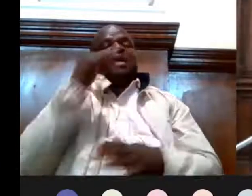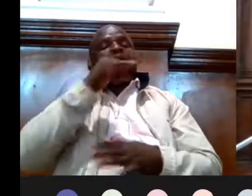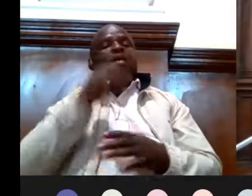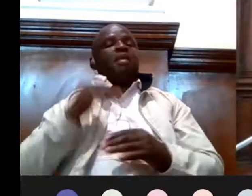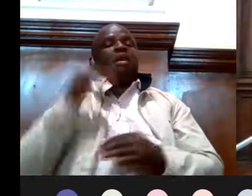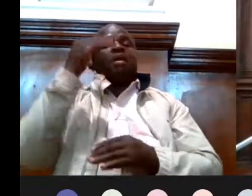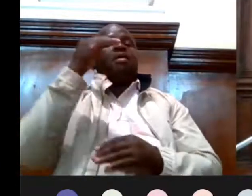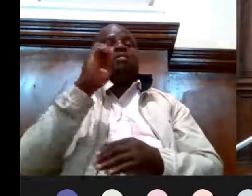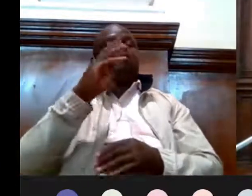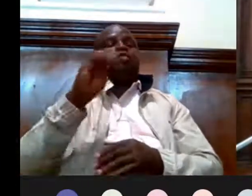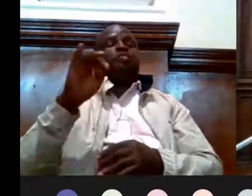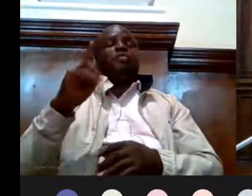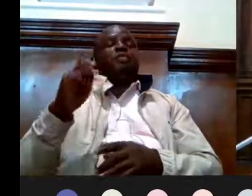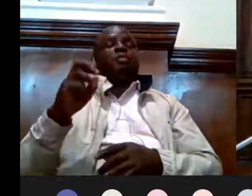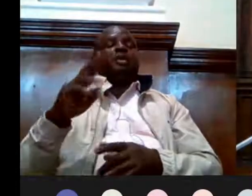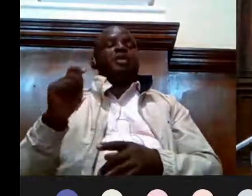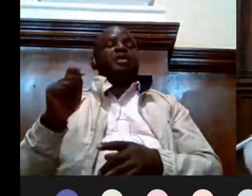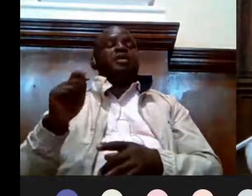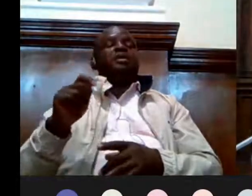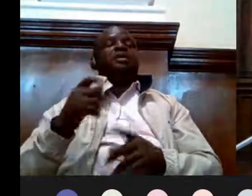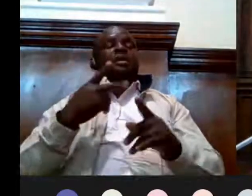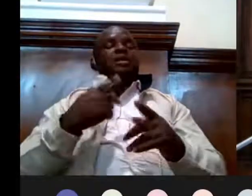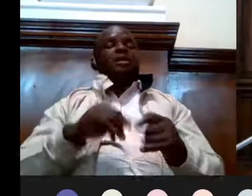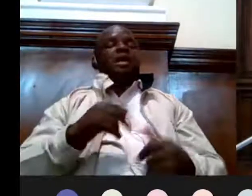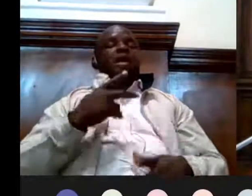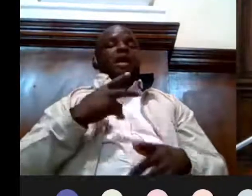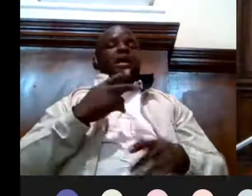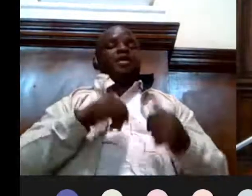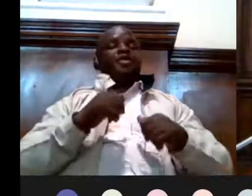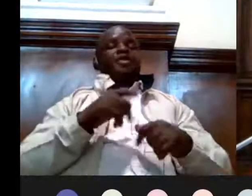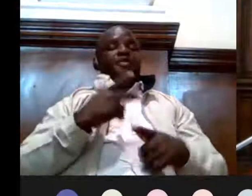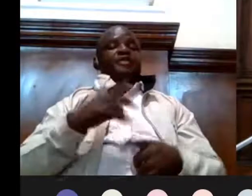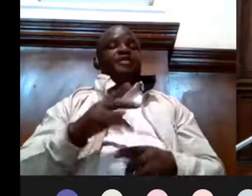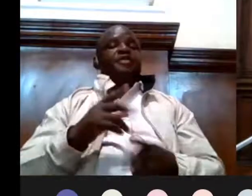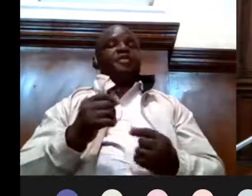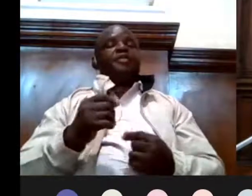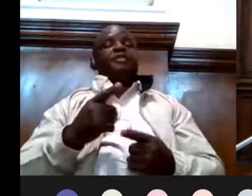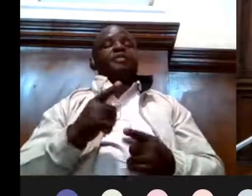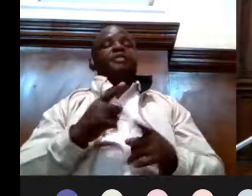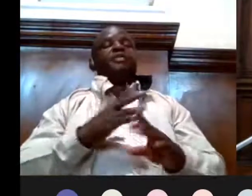rate in Bloemspruit, and actions have already been taken such